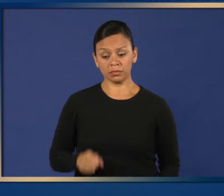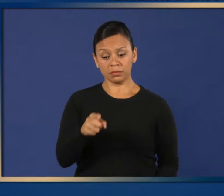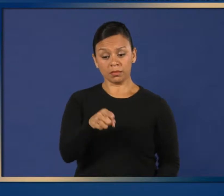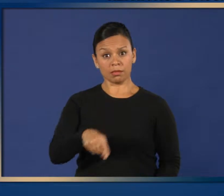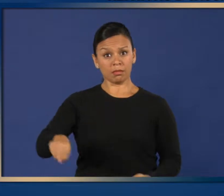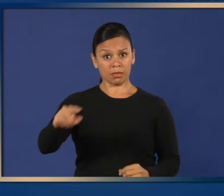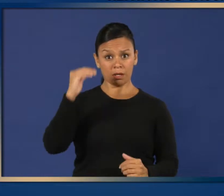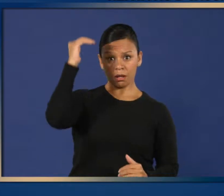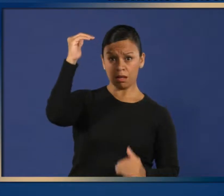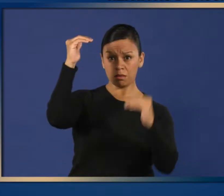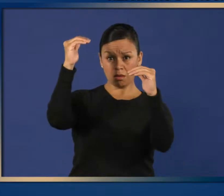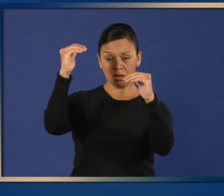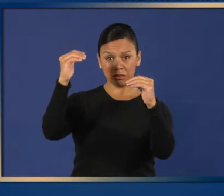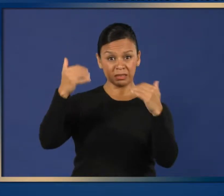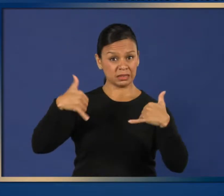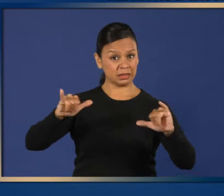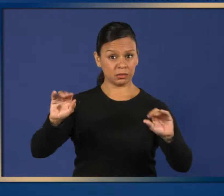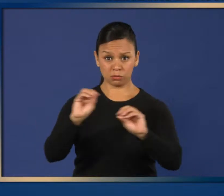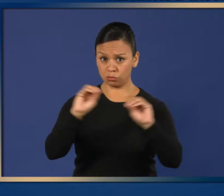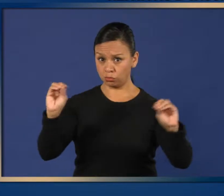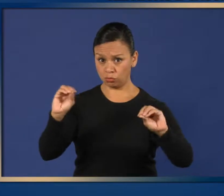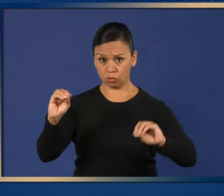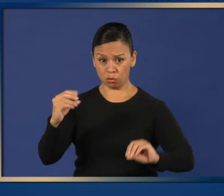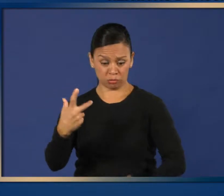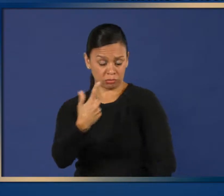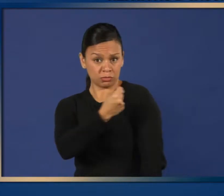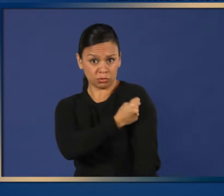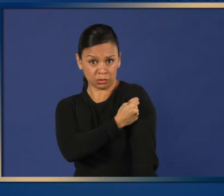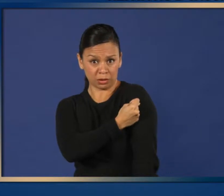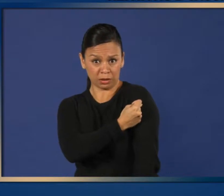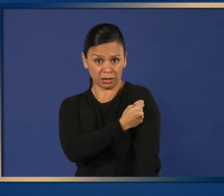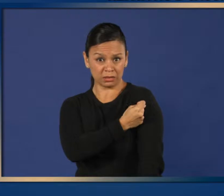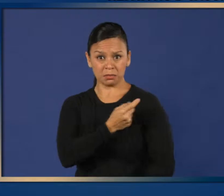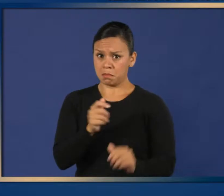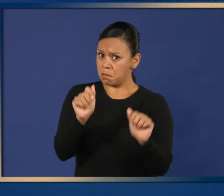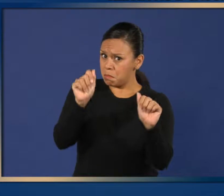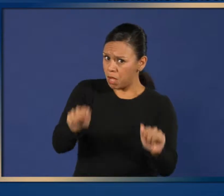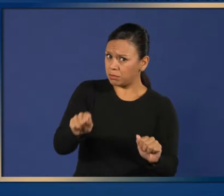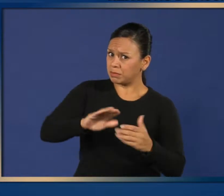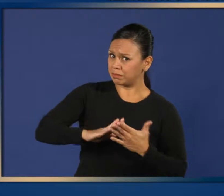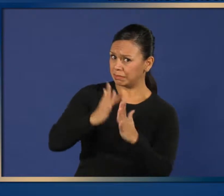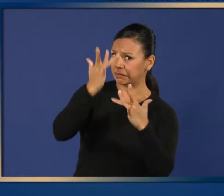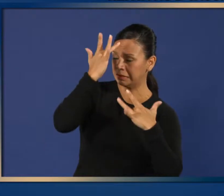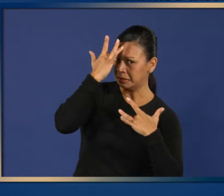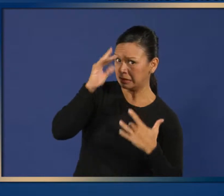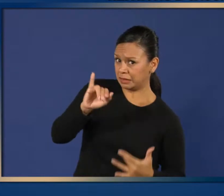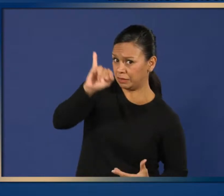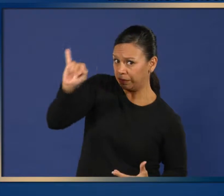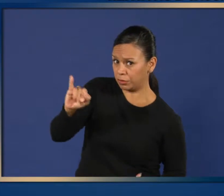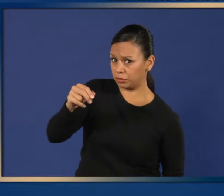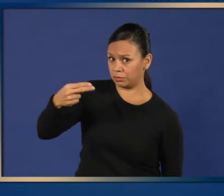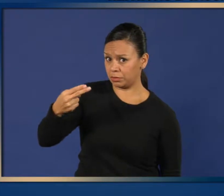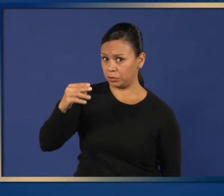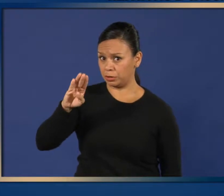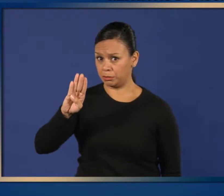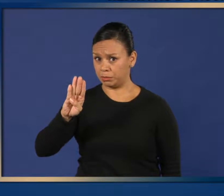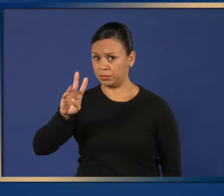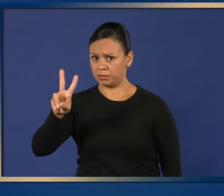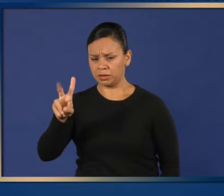All unvaccinated adults at risk for HBV infection should be